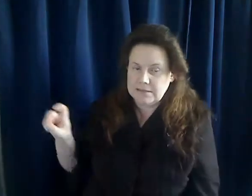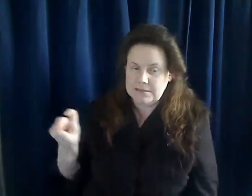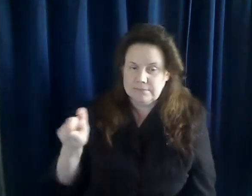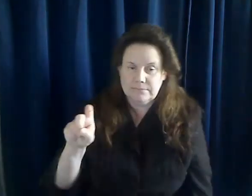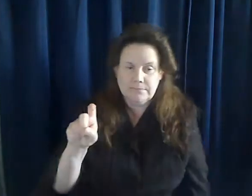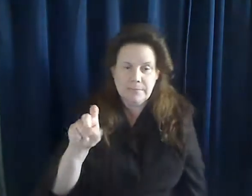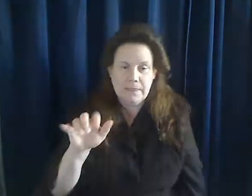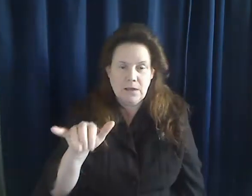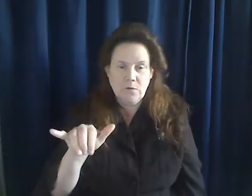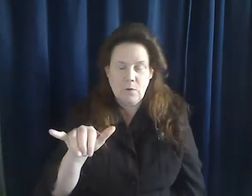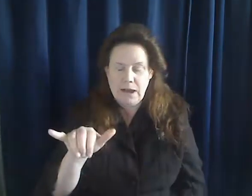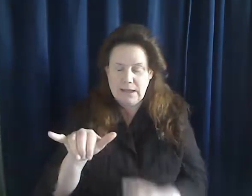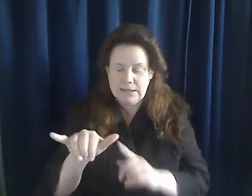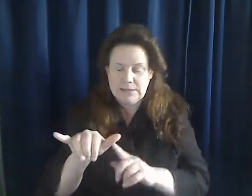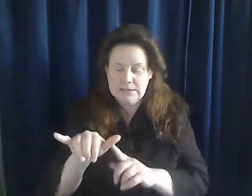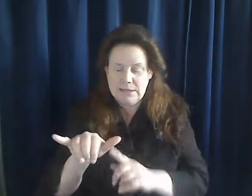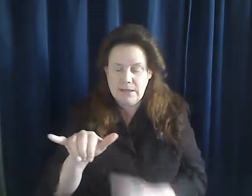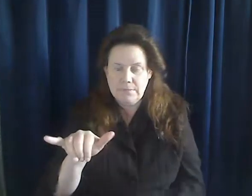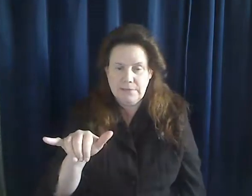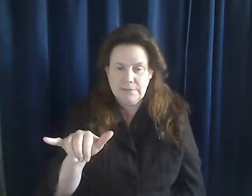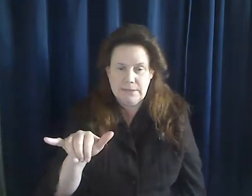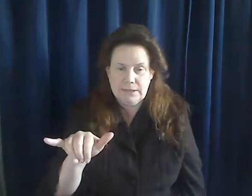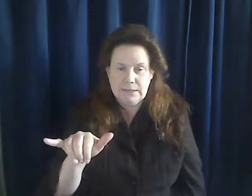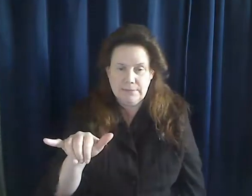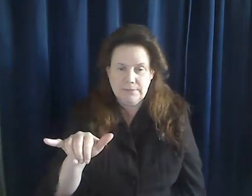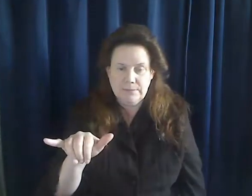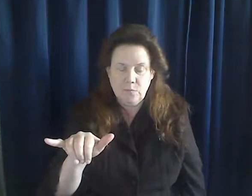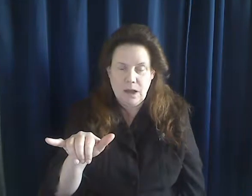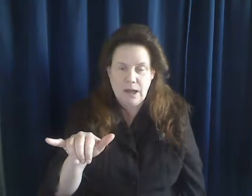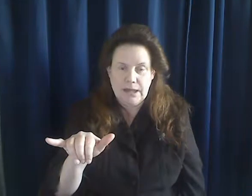X. Y, it's thumb and pinky. Y.